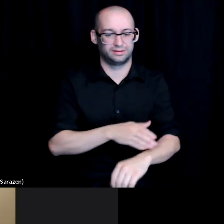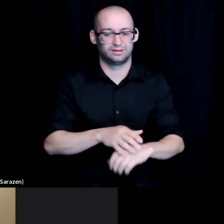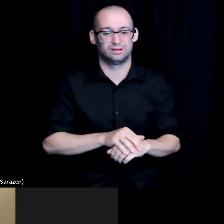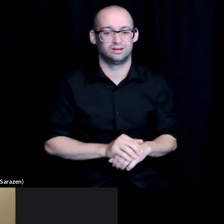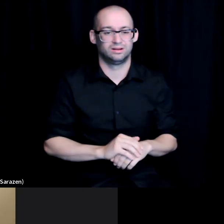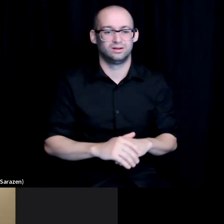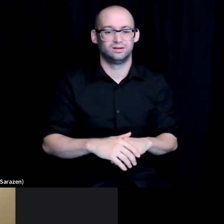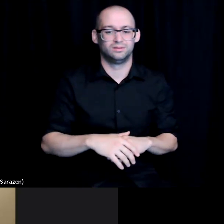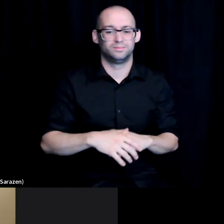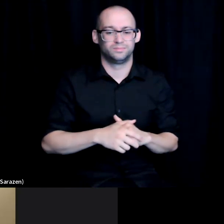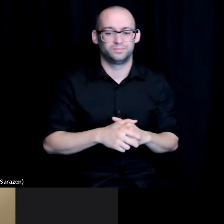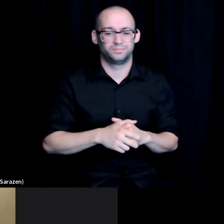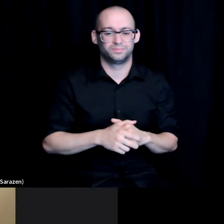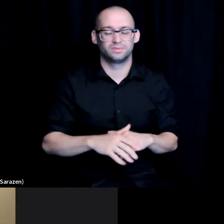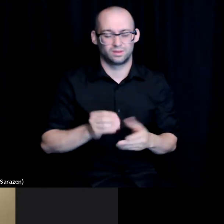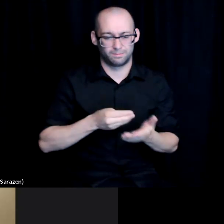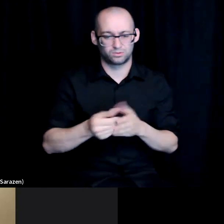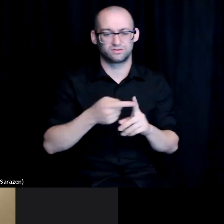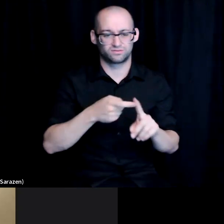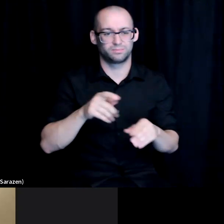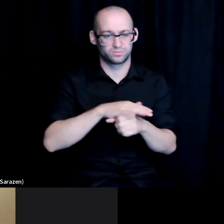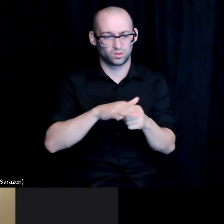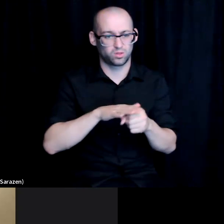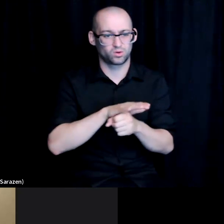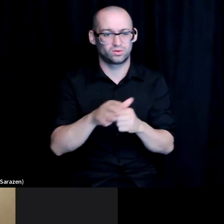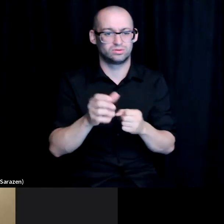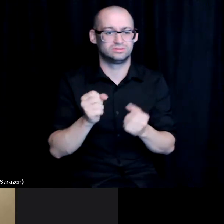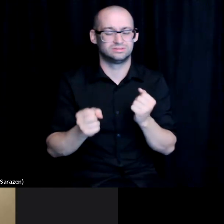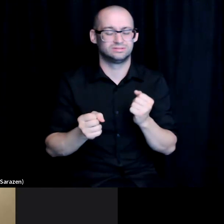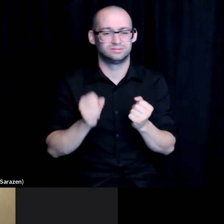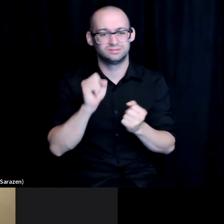the local suppliers, but it